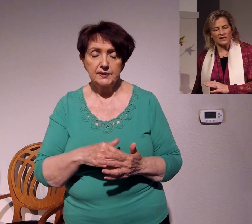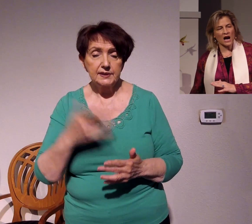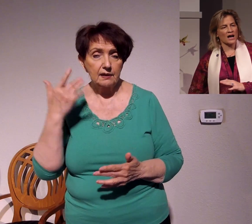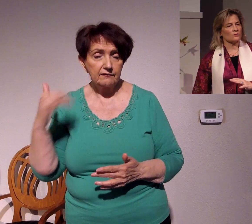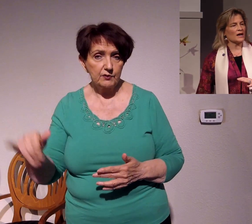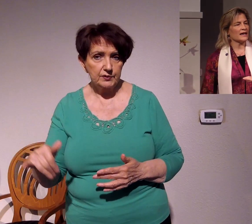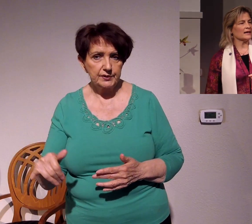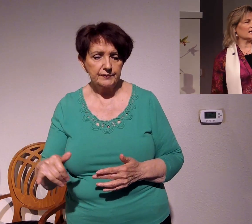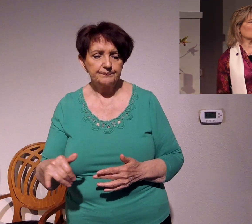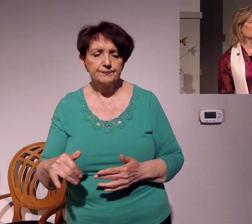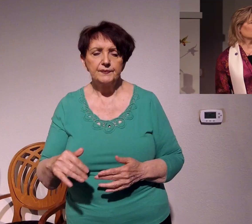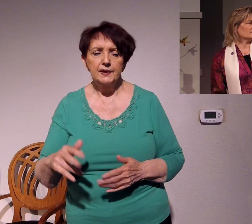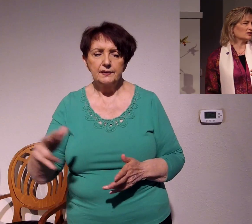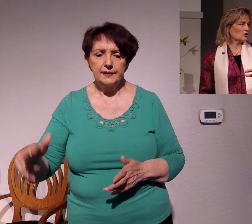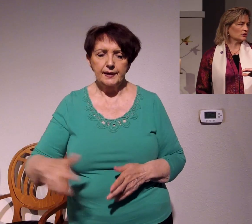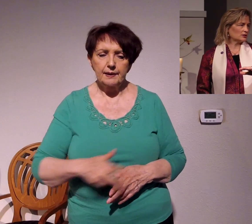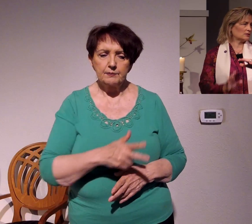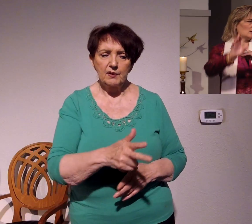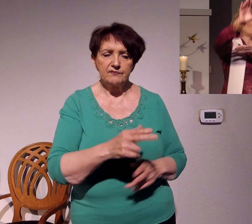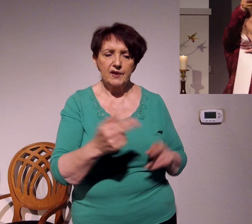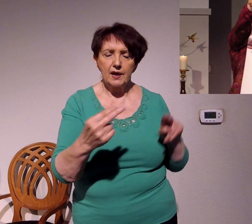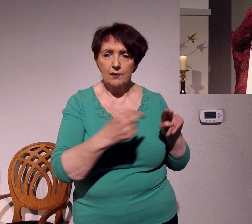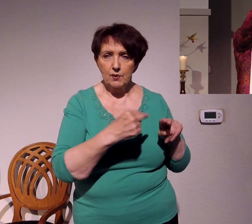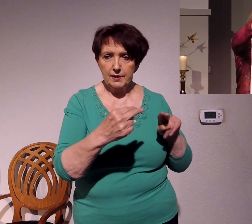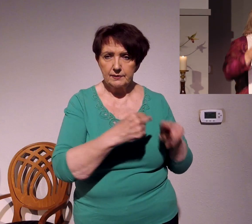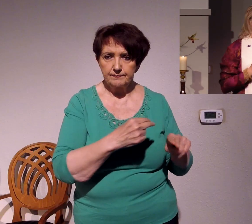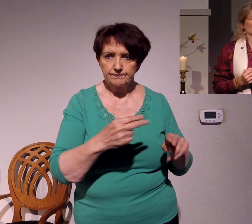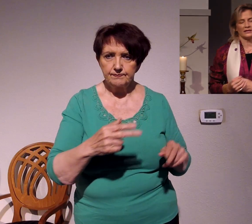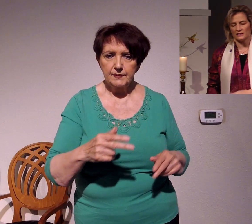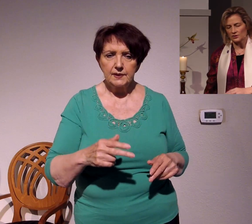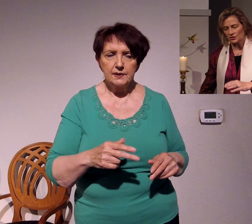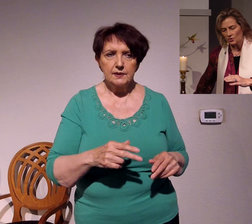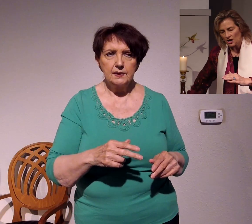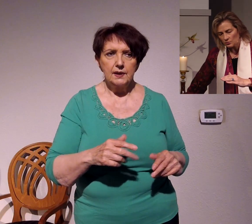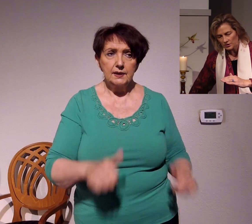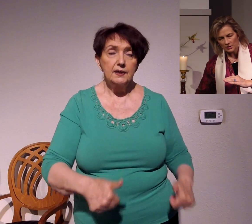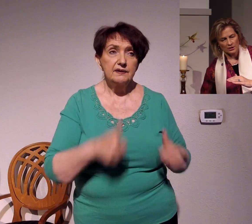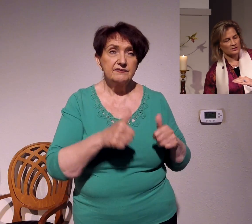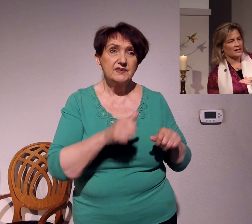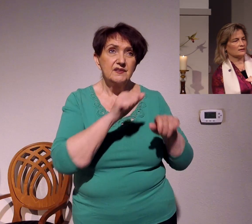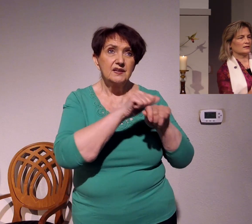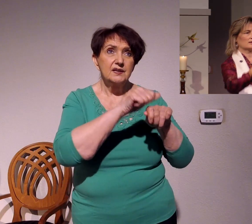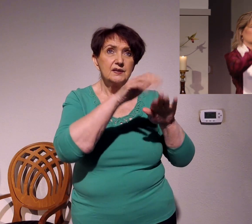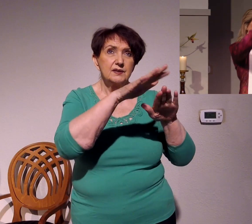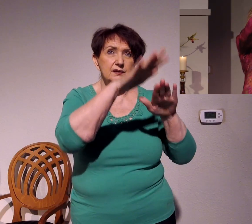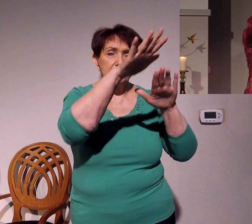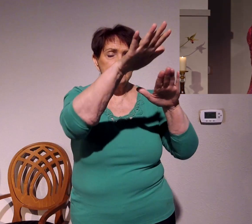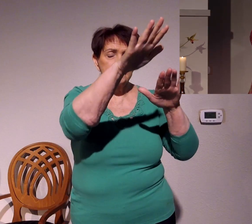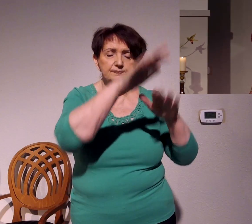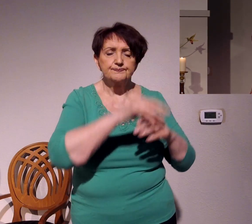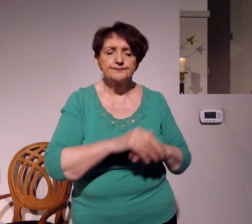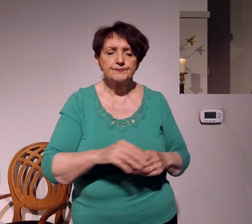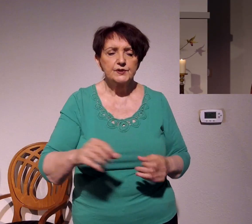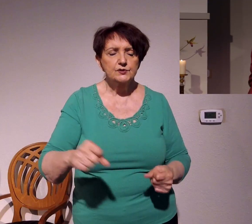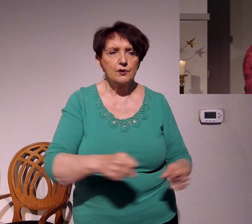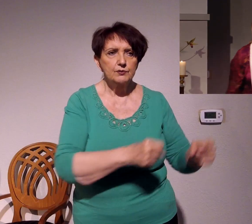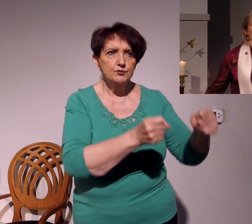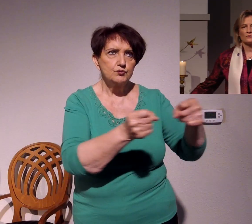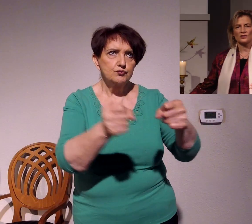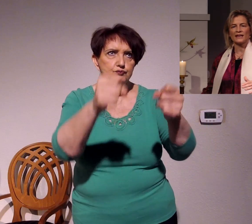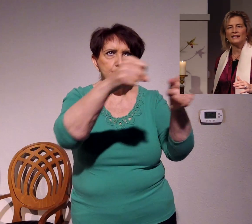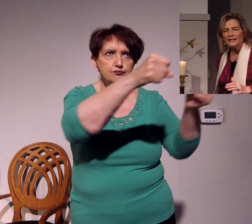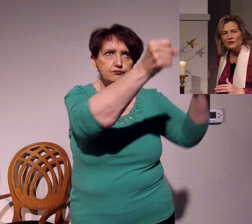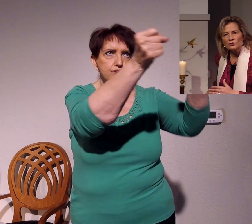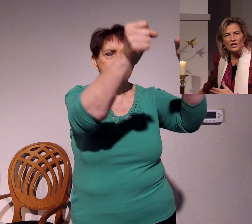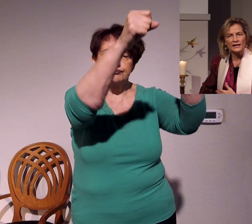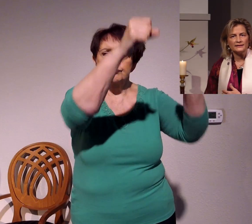come off the highway, and I lived in Oakland, up in the hills of Oakland, and so I would take this hill drive up, and